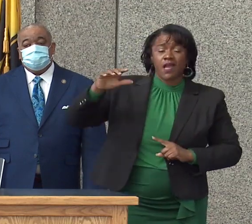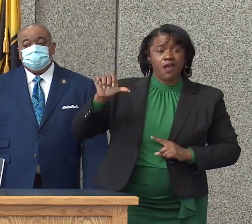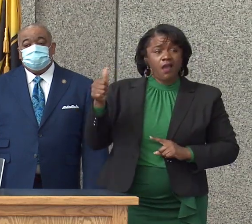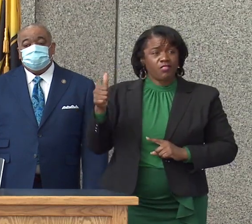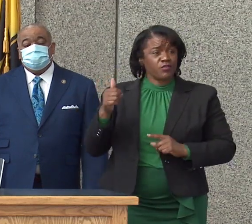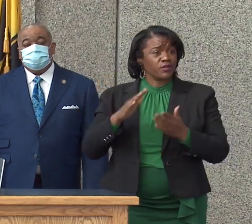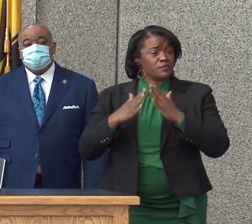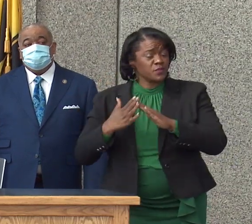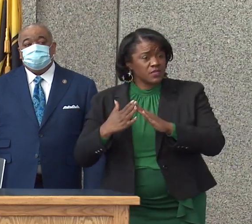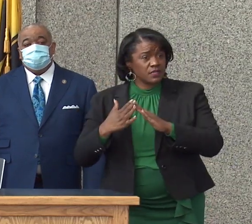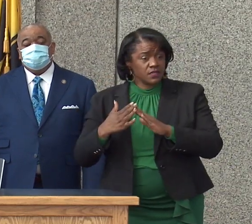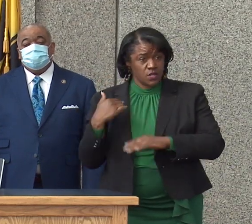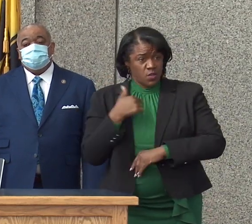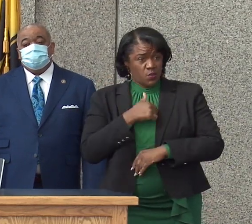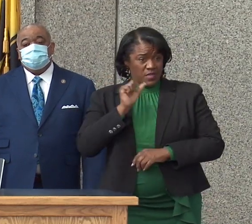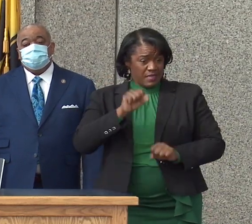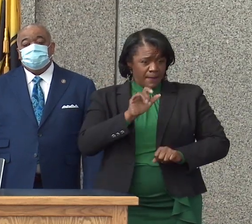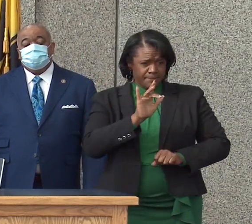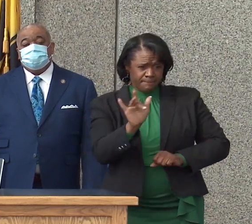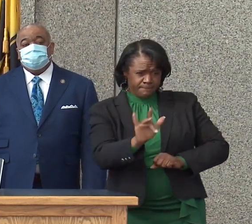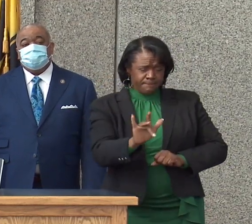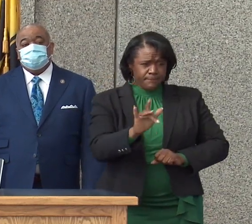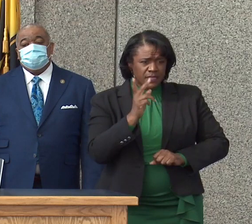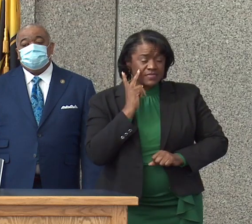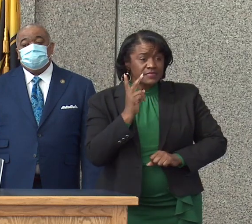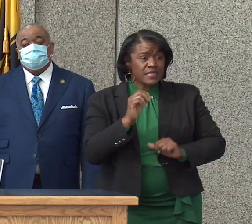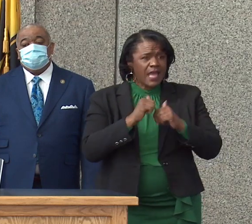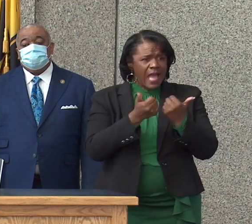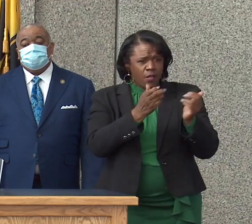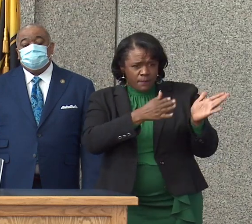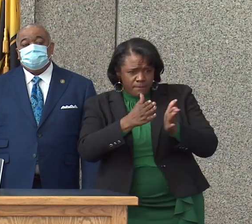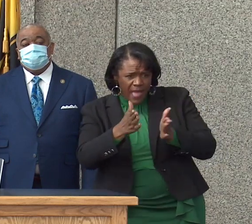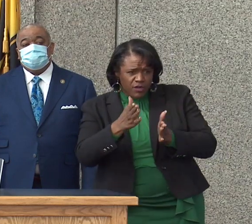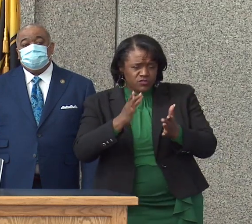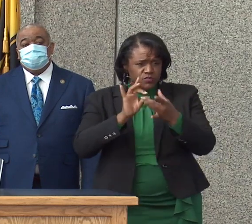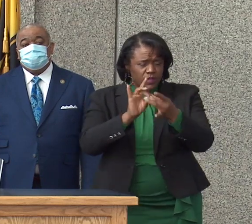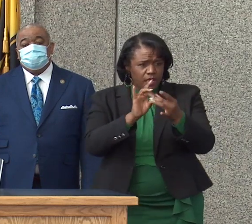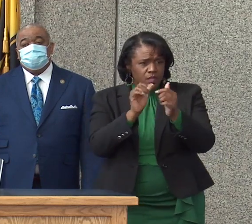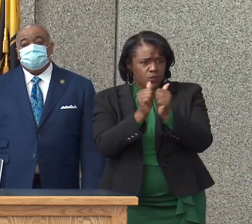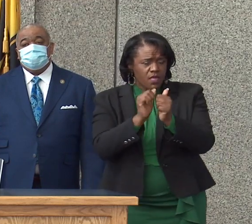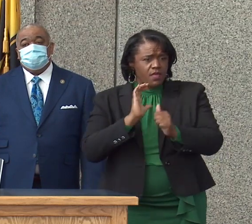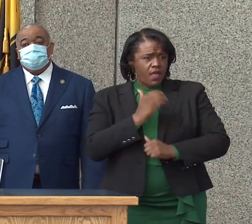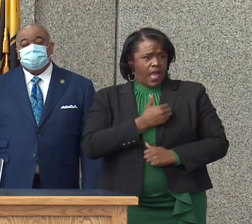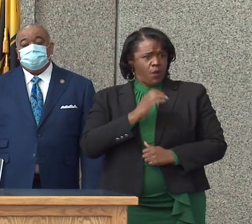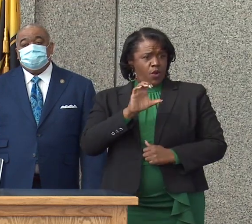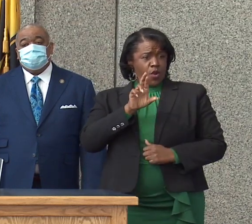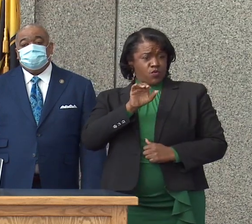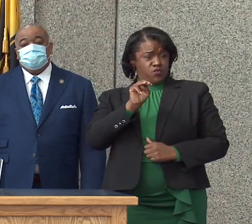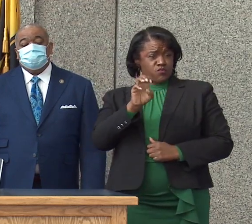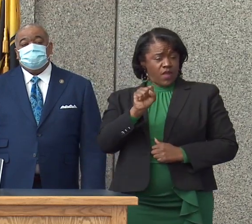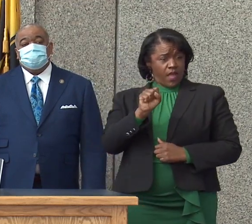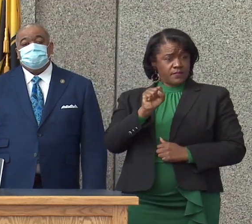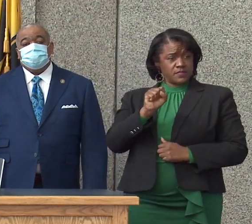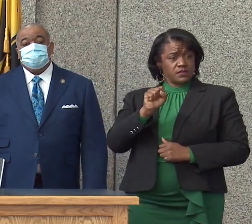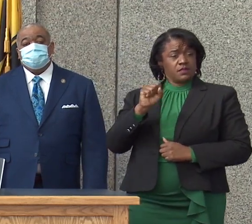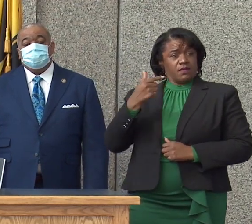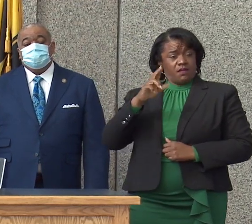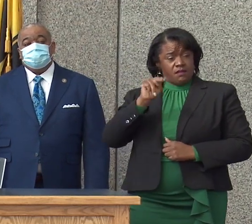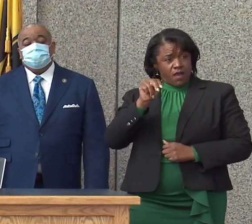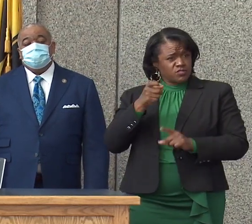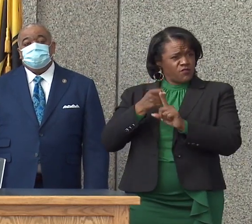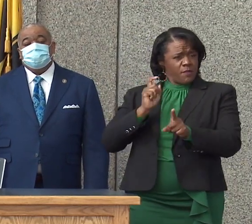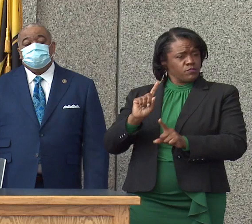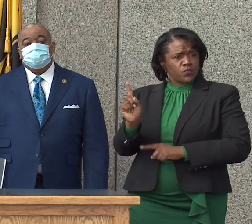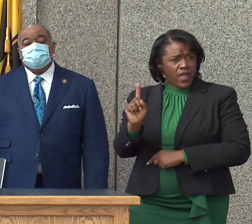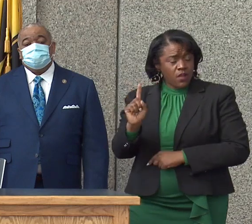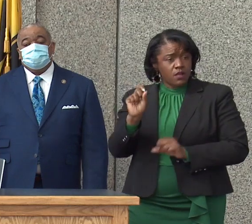quick clicks, our detectives can use this tool to see patterns related to where our crime guns are coming from. And it also